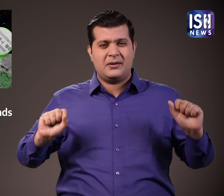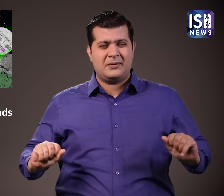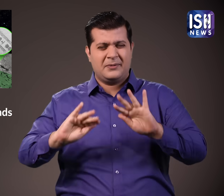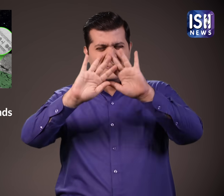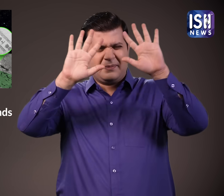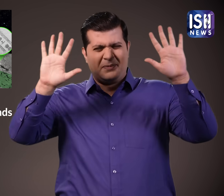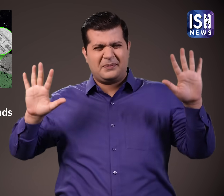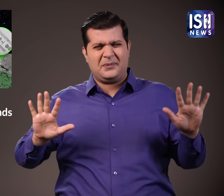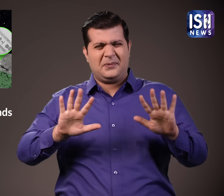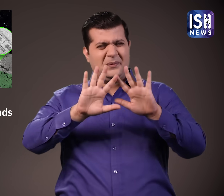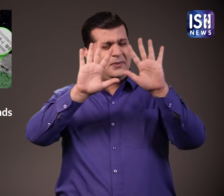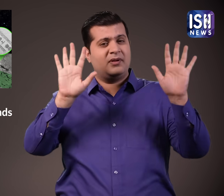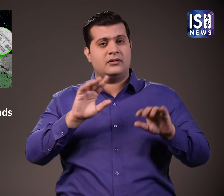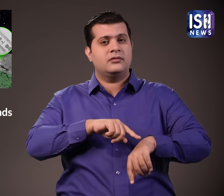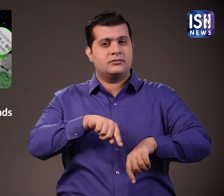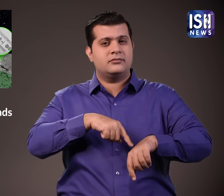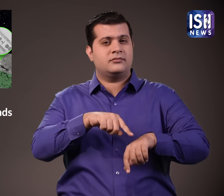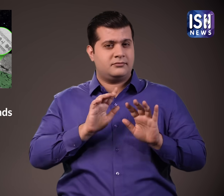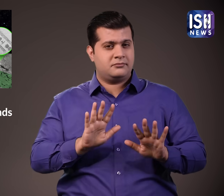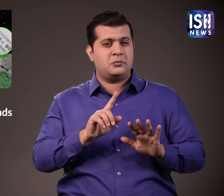It waited till the moon dust settled down.